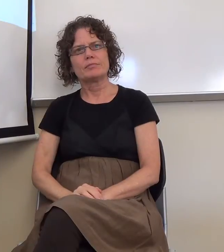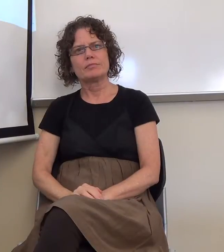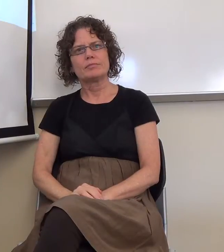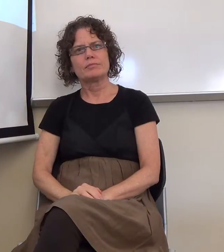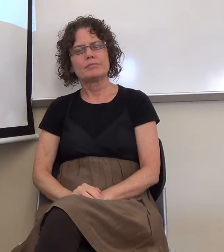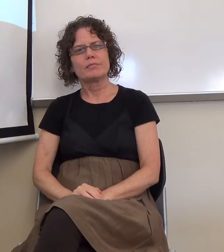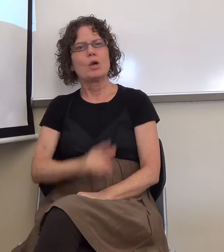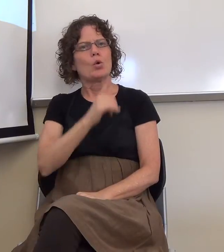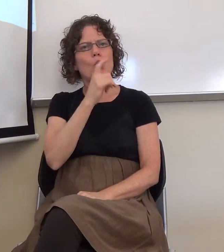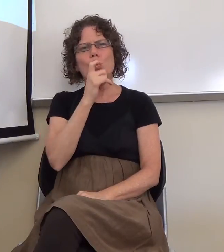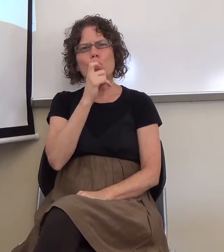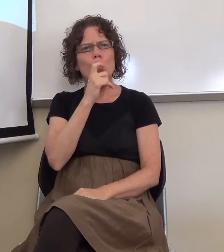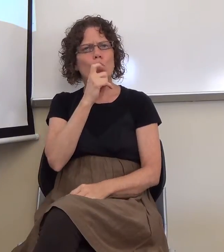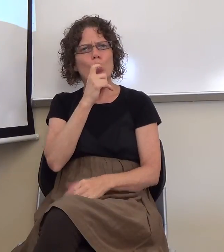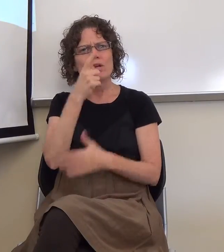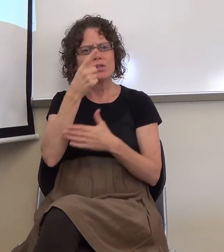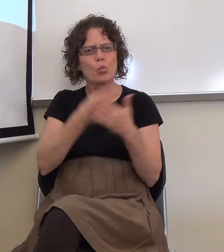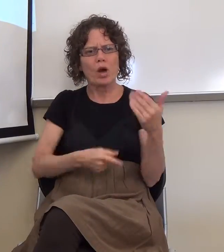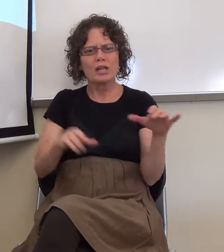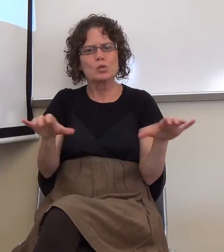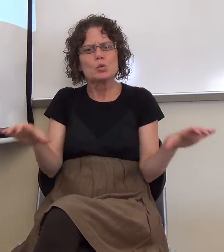Who or what is doing the action